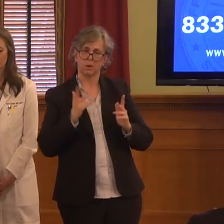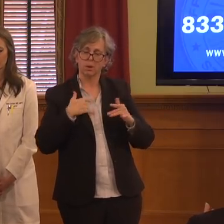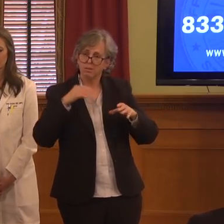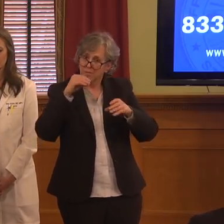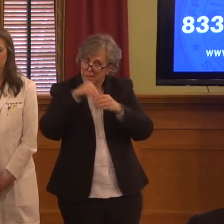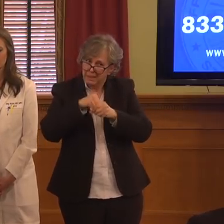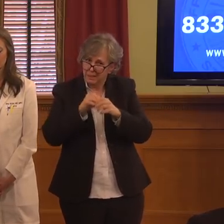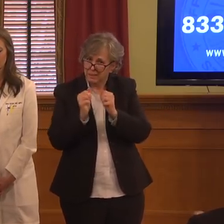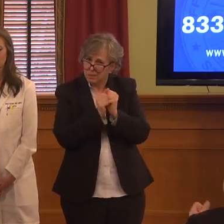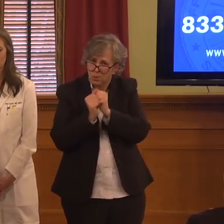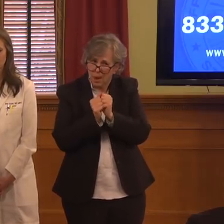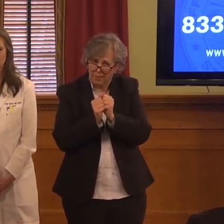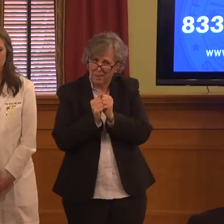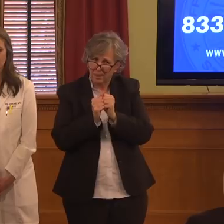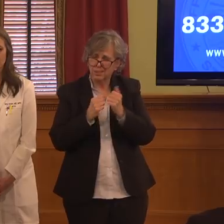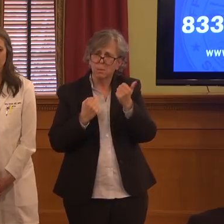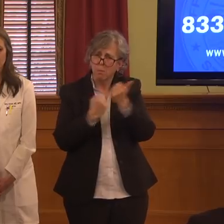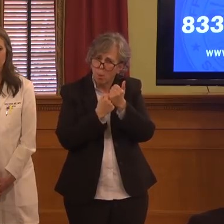all in the same boat. The faster we can get through it, the better.